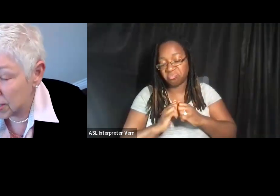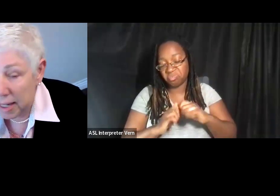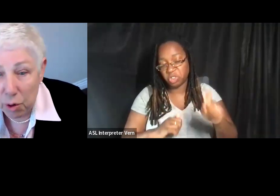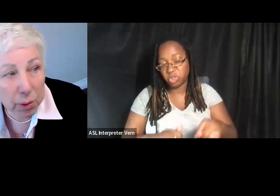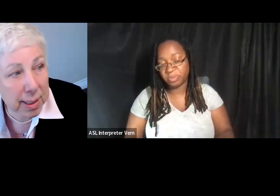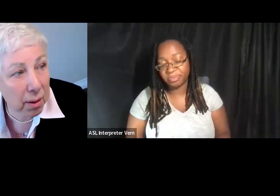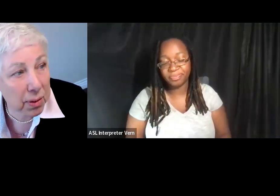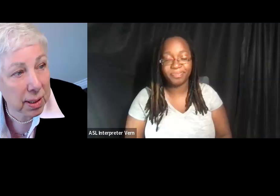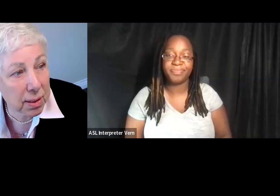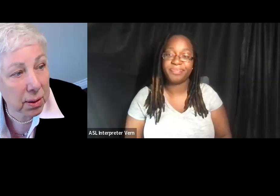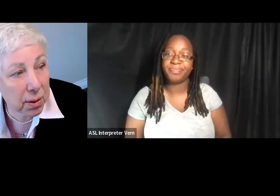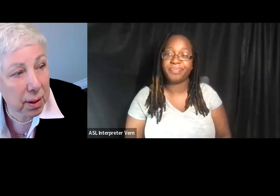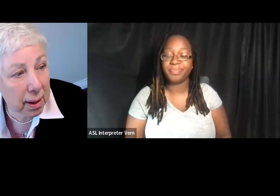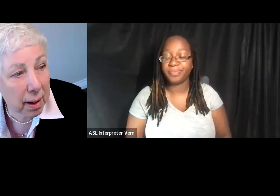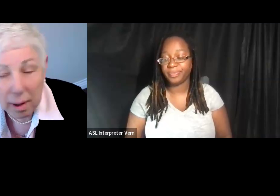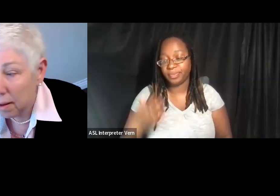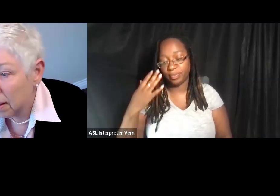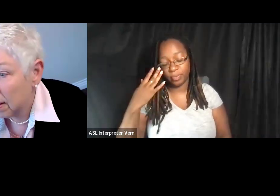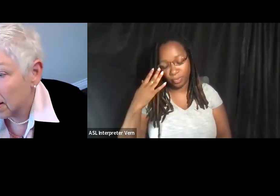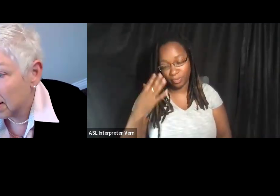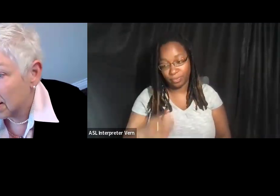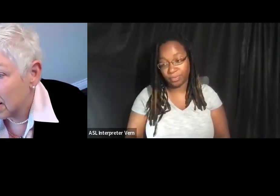as far as the interview itself is concerned.